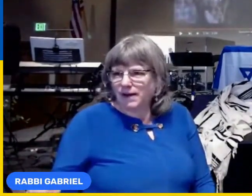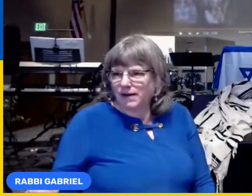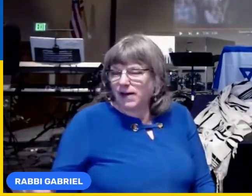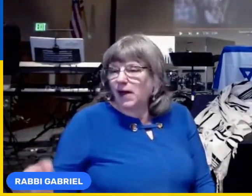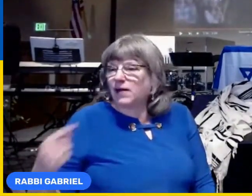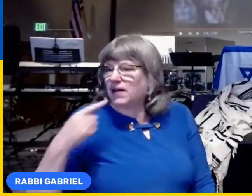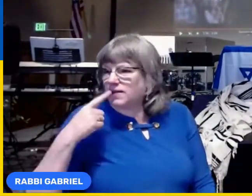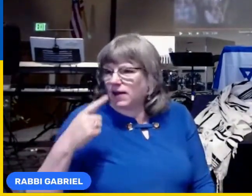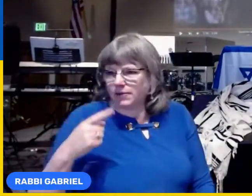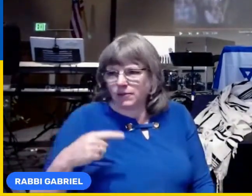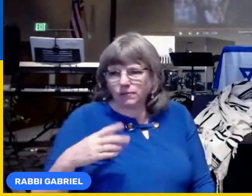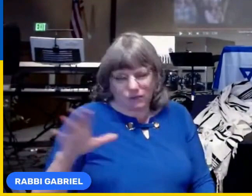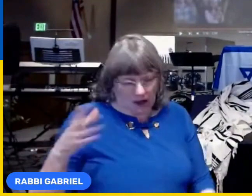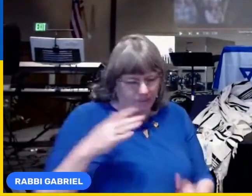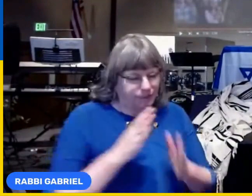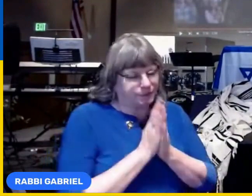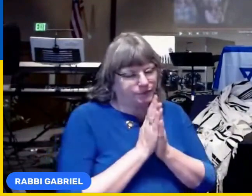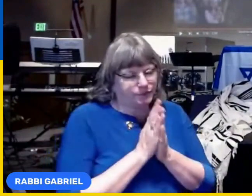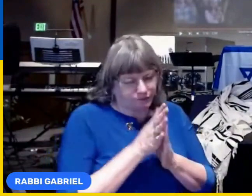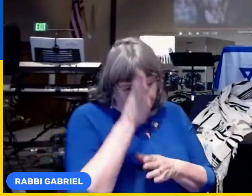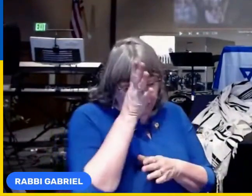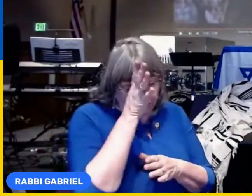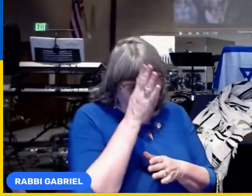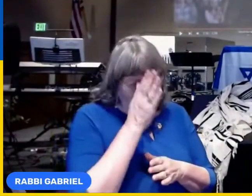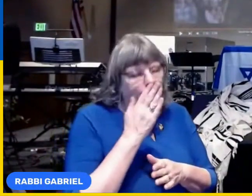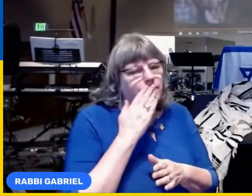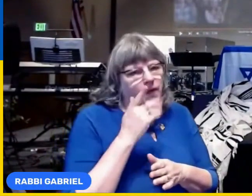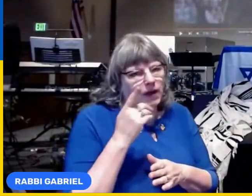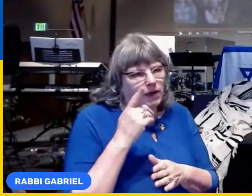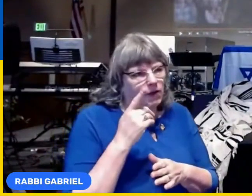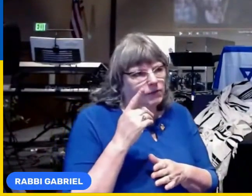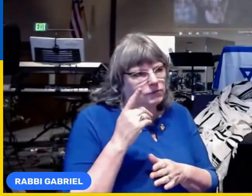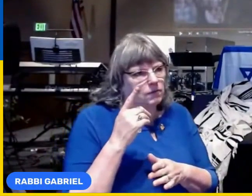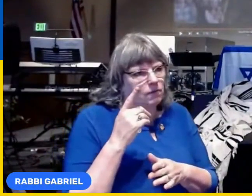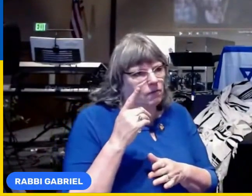let's pray. Abba Father, we thank you.